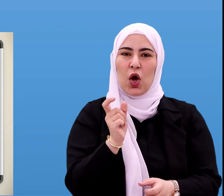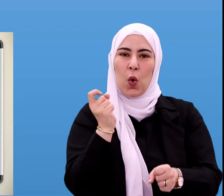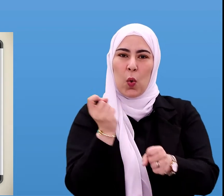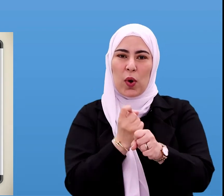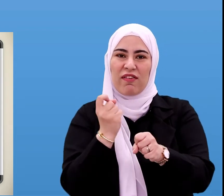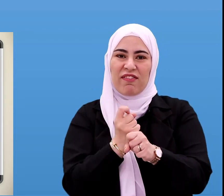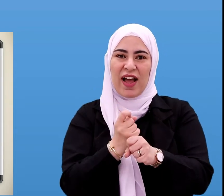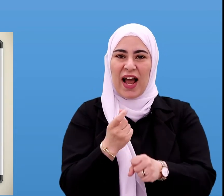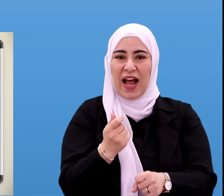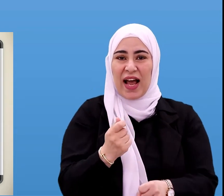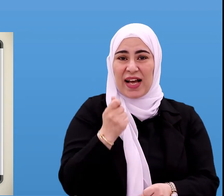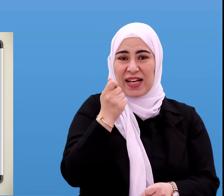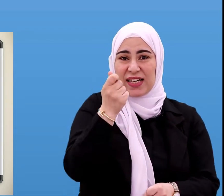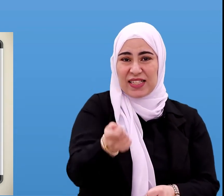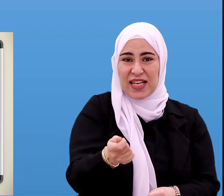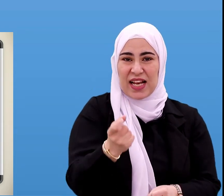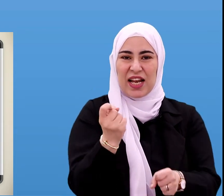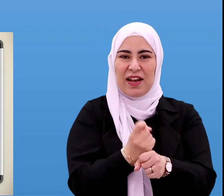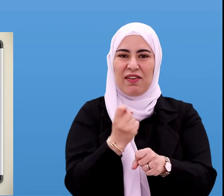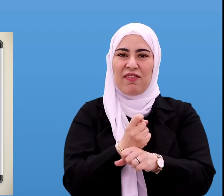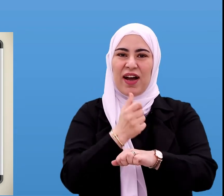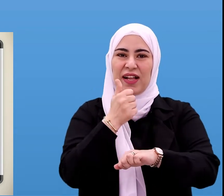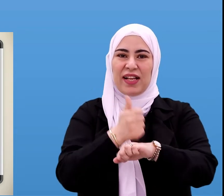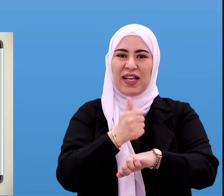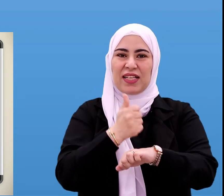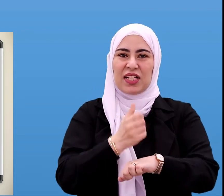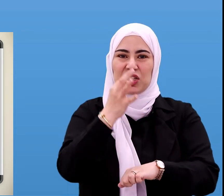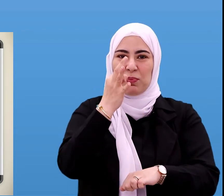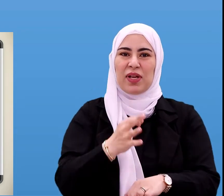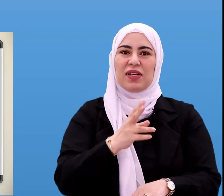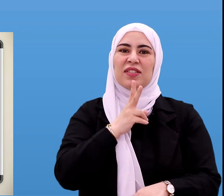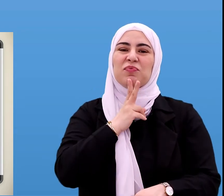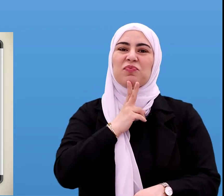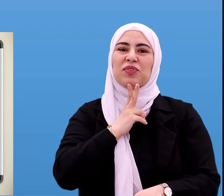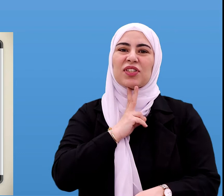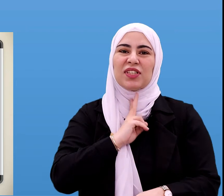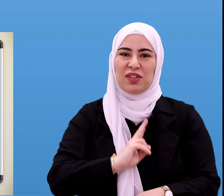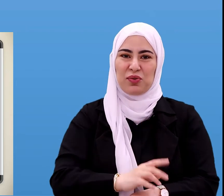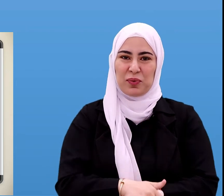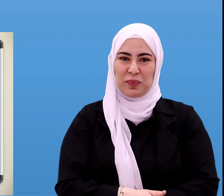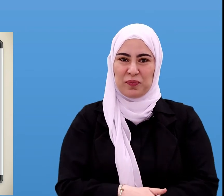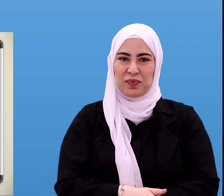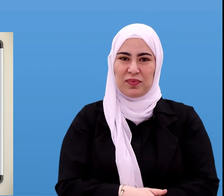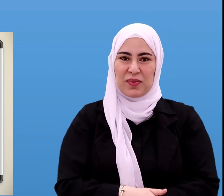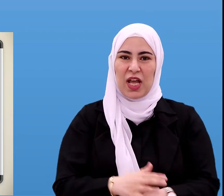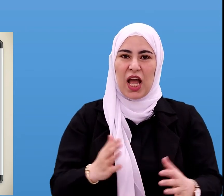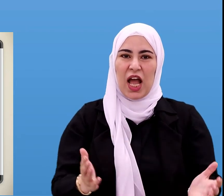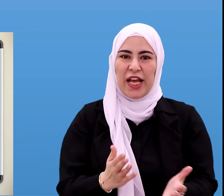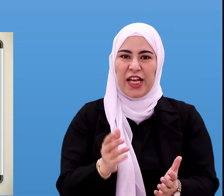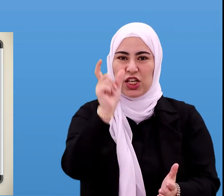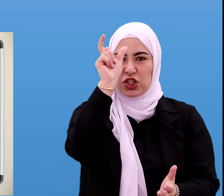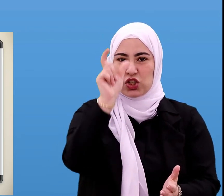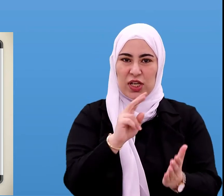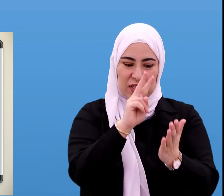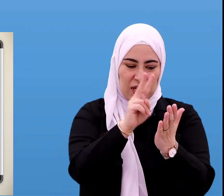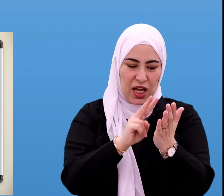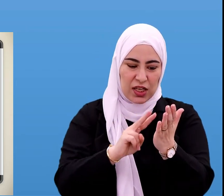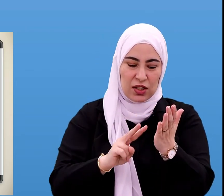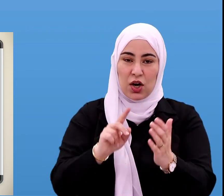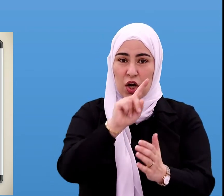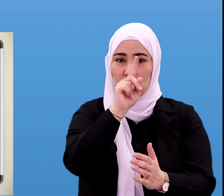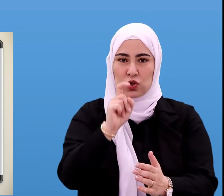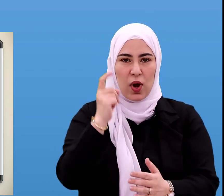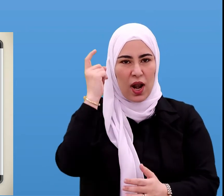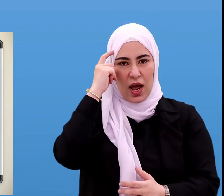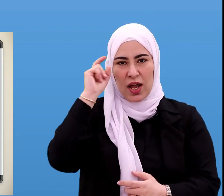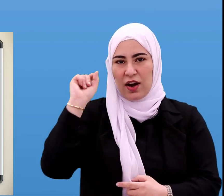the infinitive. When the reader reads this question, or when someone listens to this question,